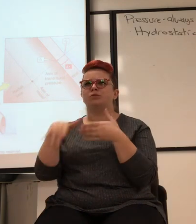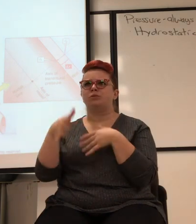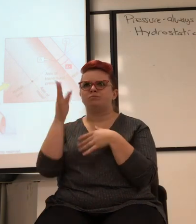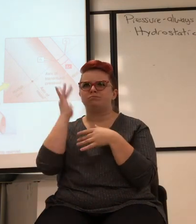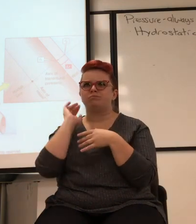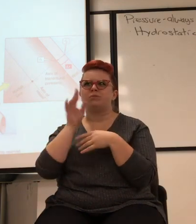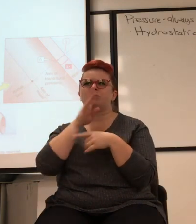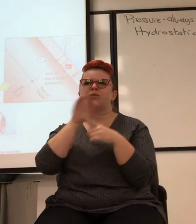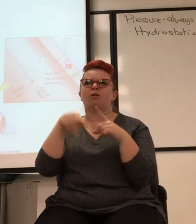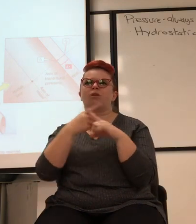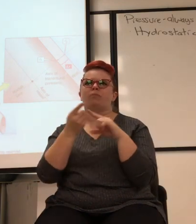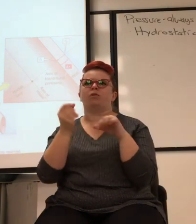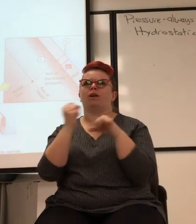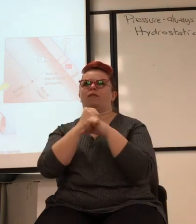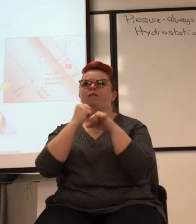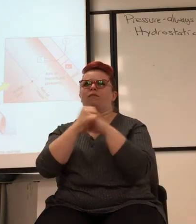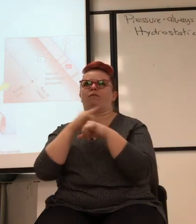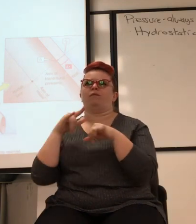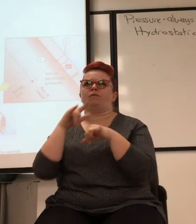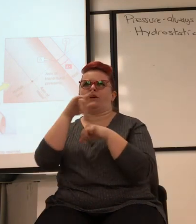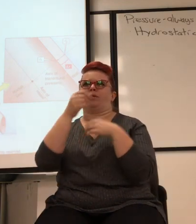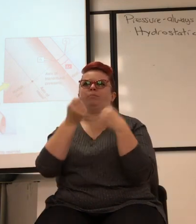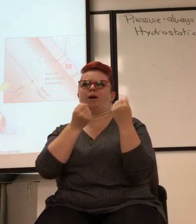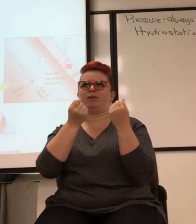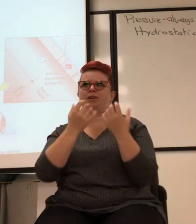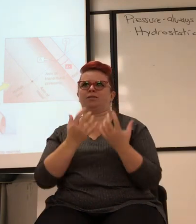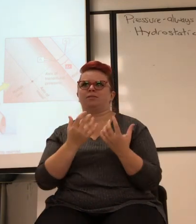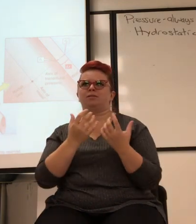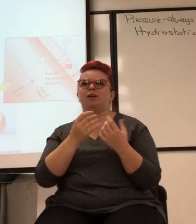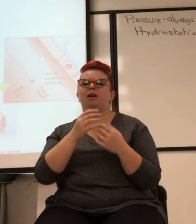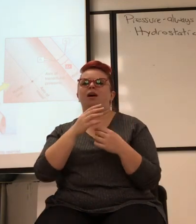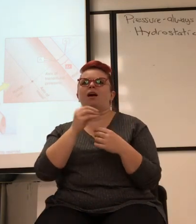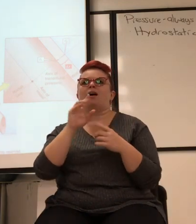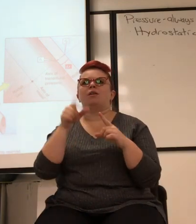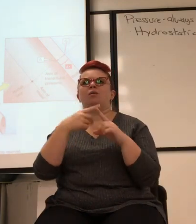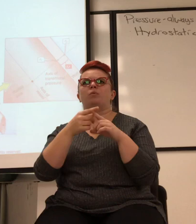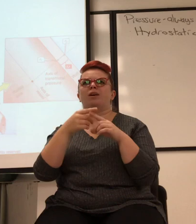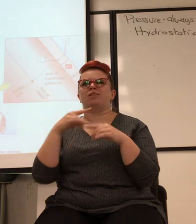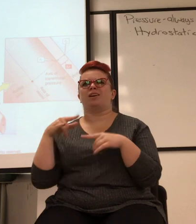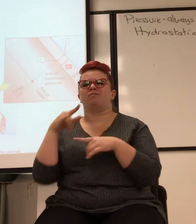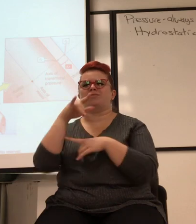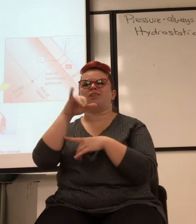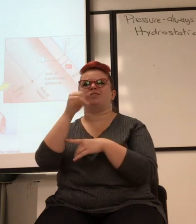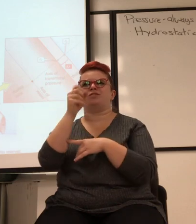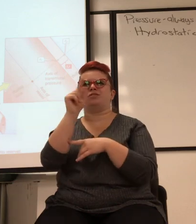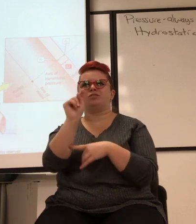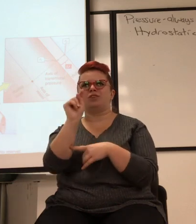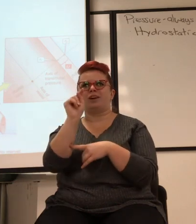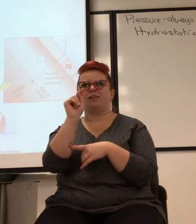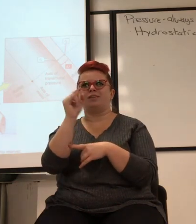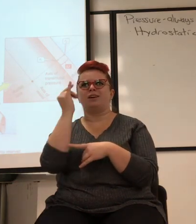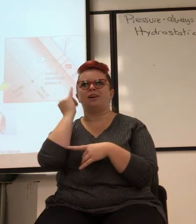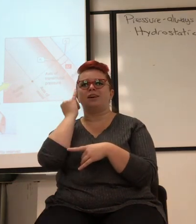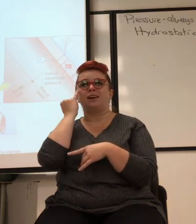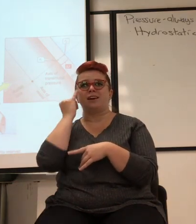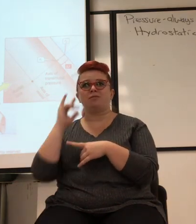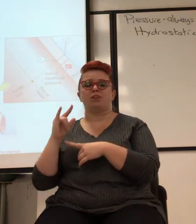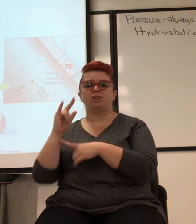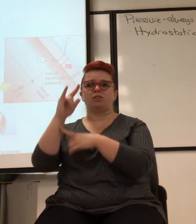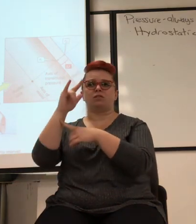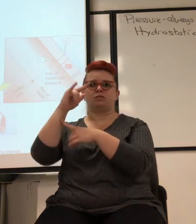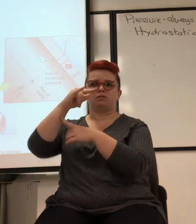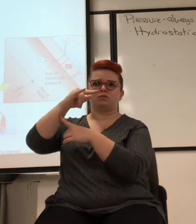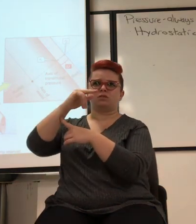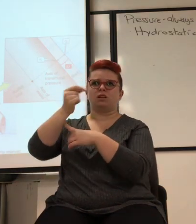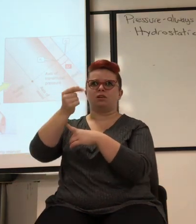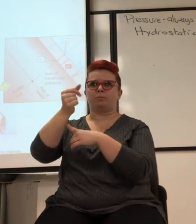about fighter pilots and how when they had to fly jets, if the jet just veer down a little bit,